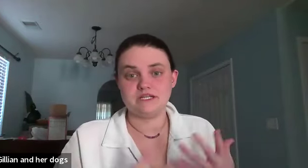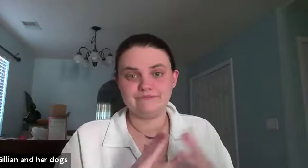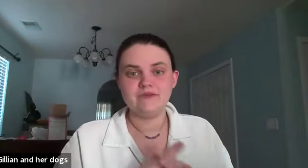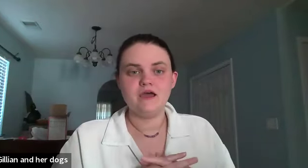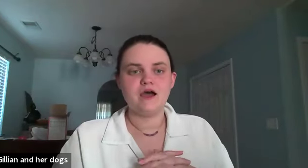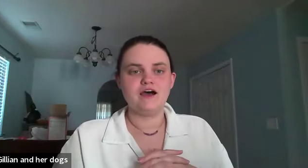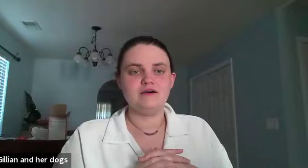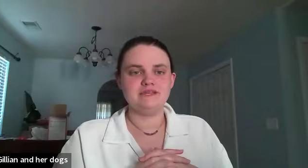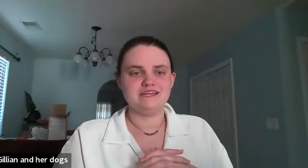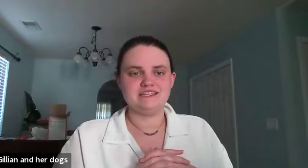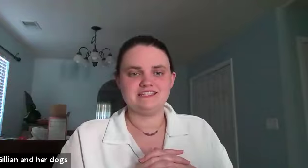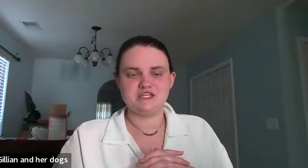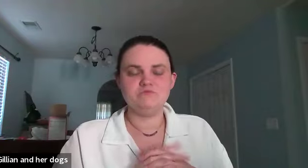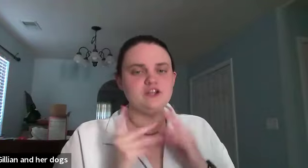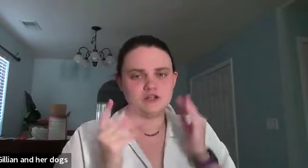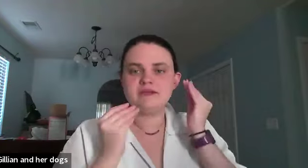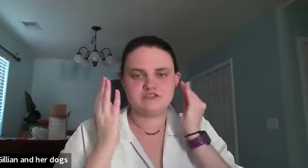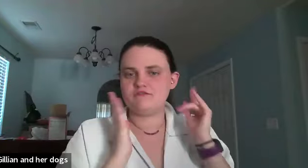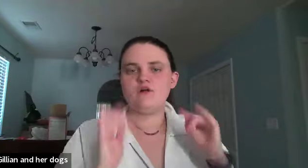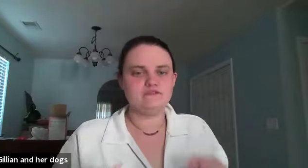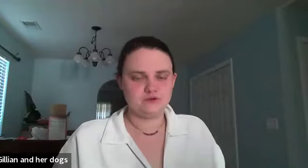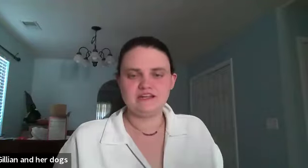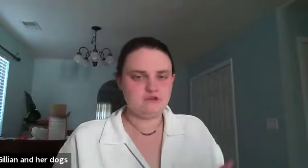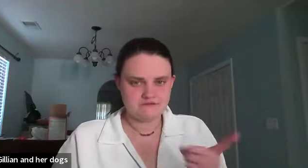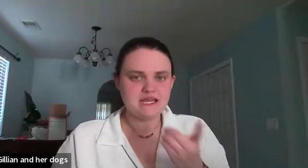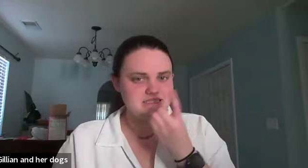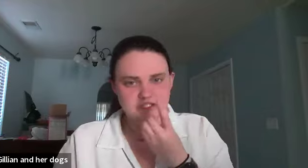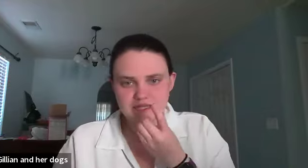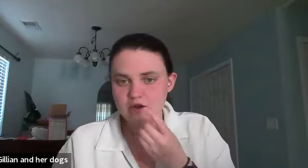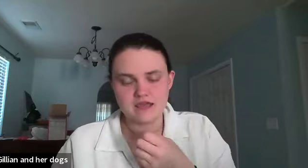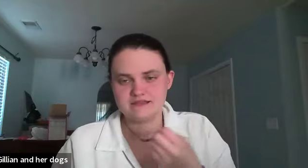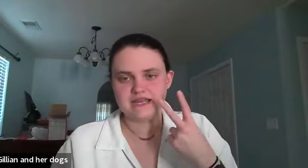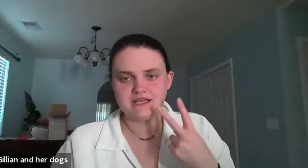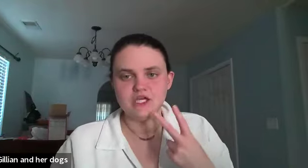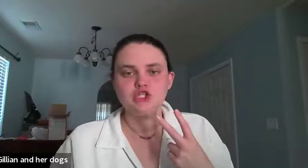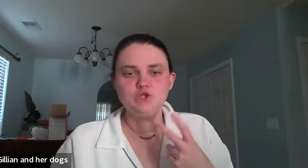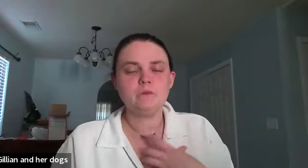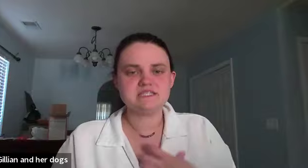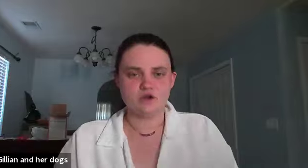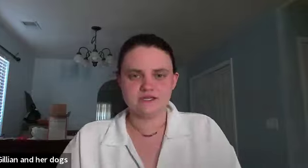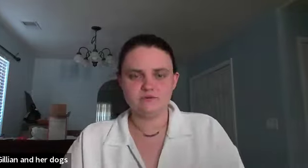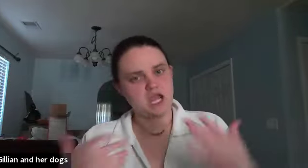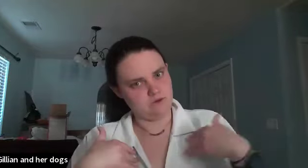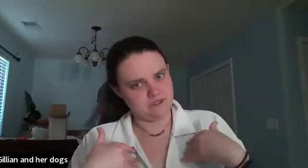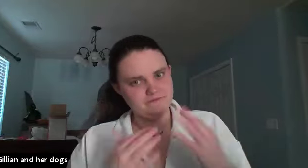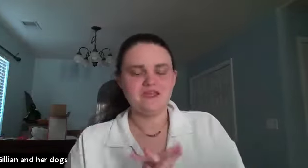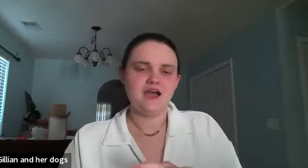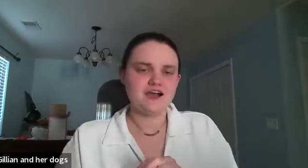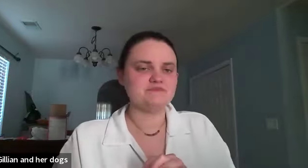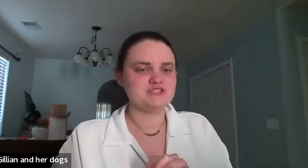done. Because it literally makes you think of all the food. And if you haven't had dinner yet or had a snack, you will be starving, which I will be.